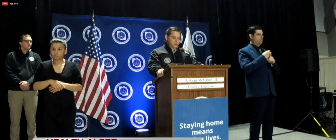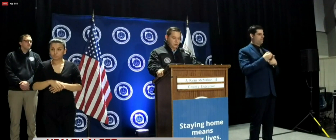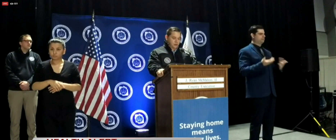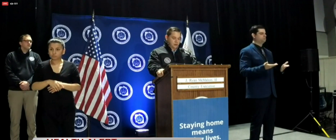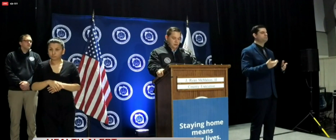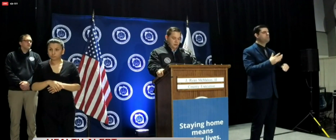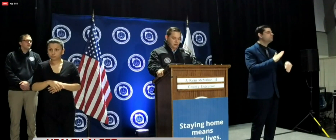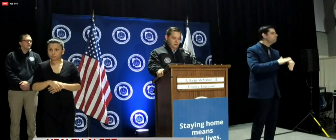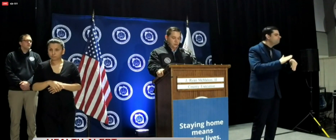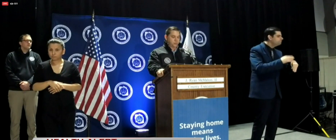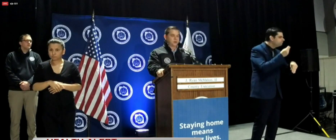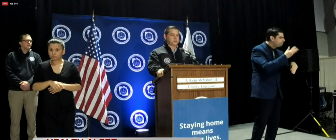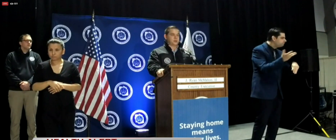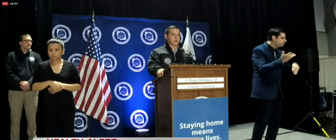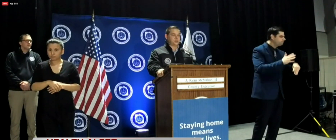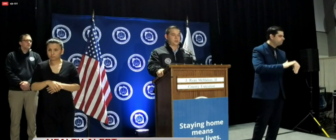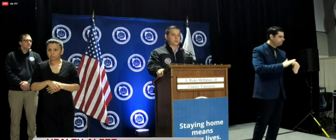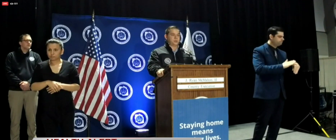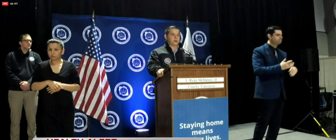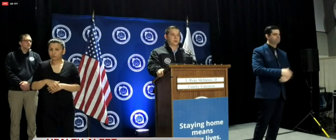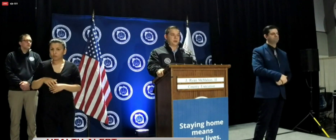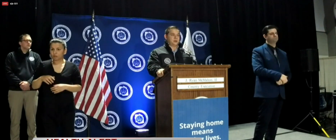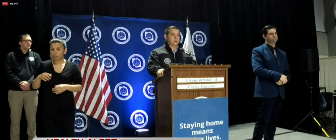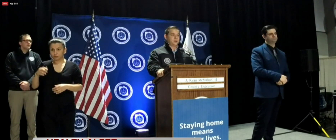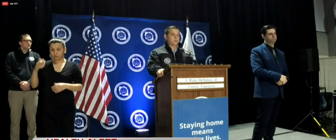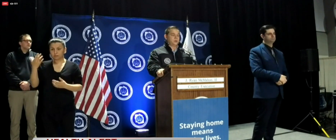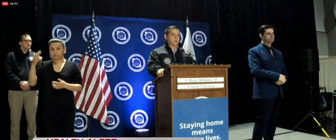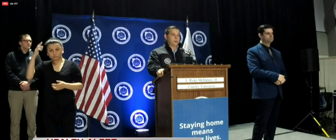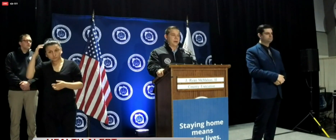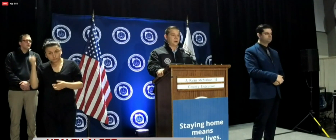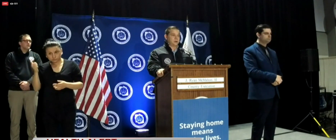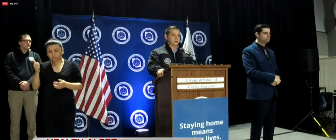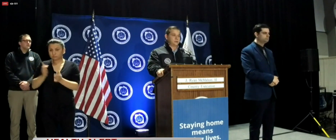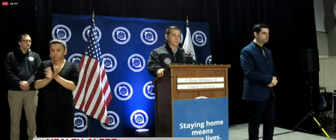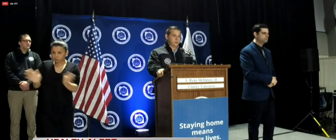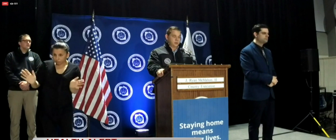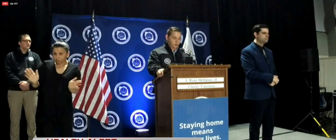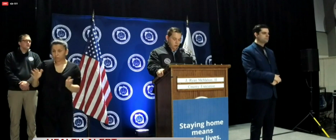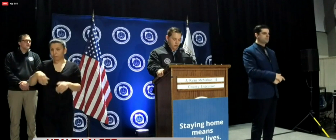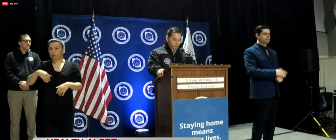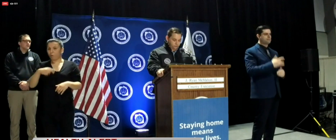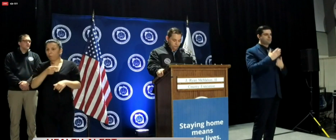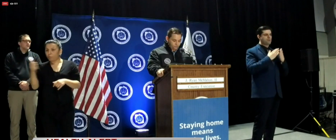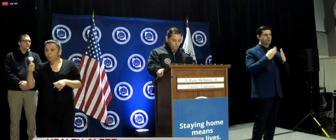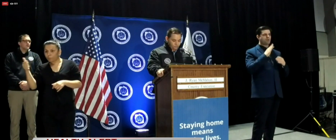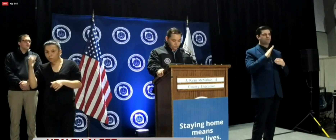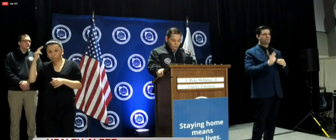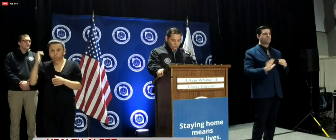questions, and in certain parts of the country, depending on what your background is, you've been hit harder.